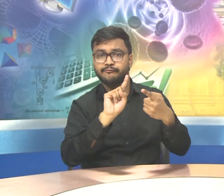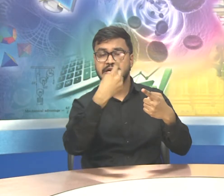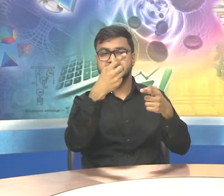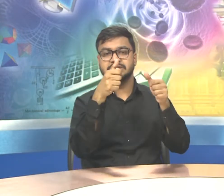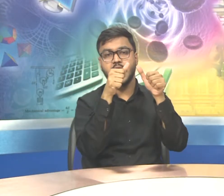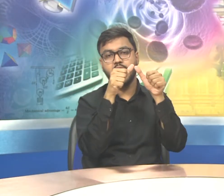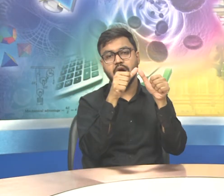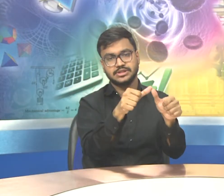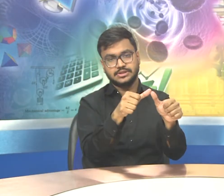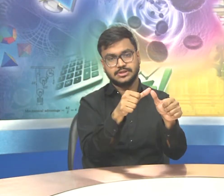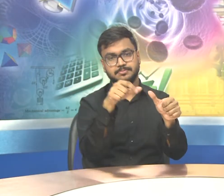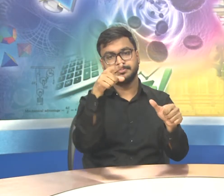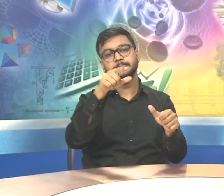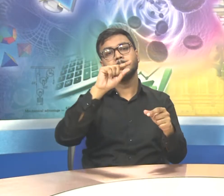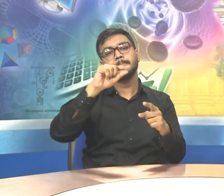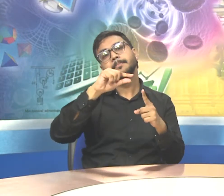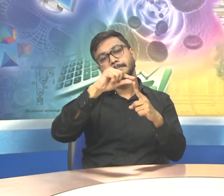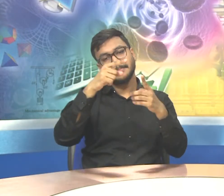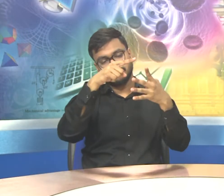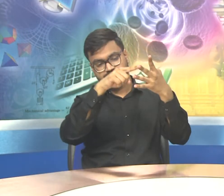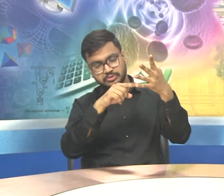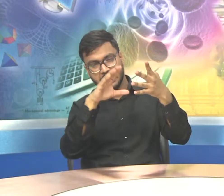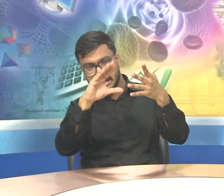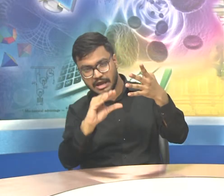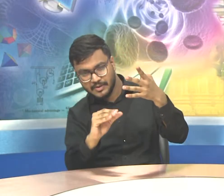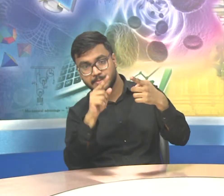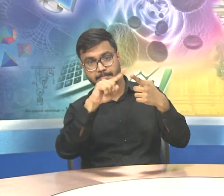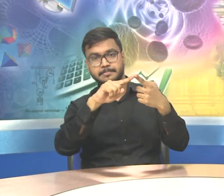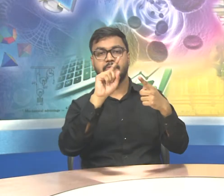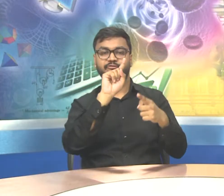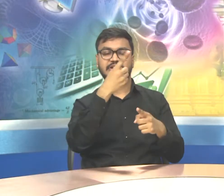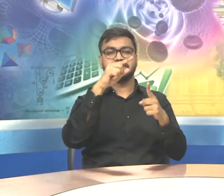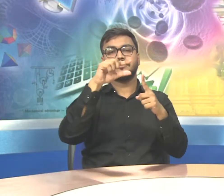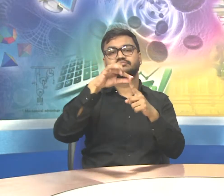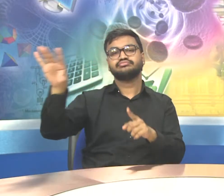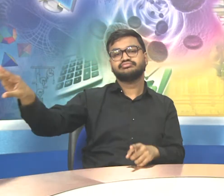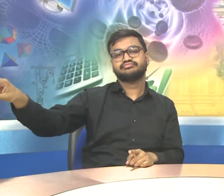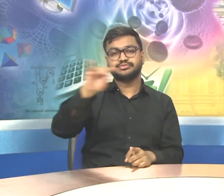quota, he is declared elected as the president.